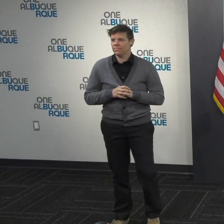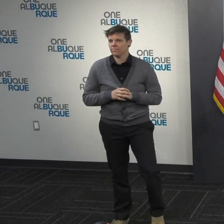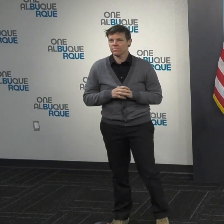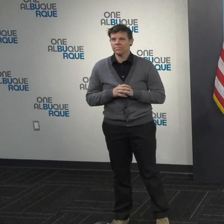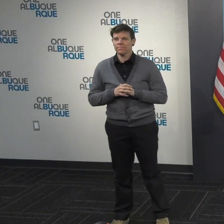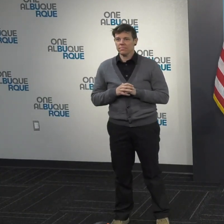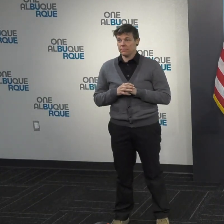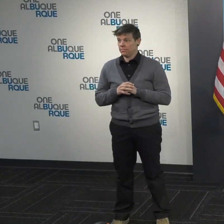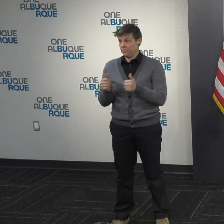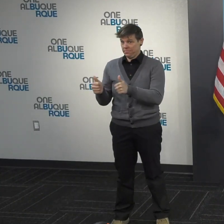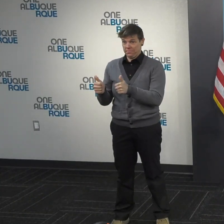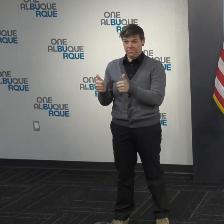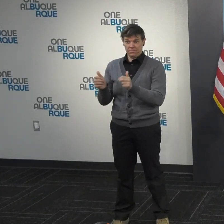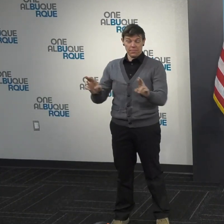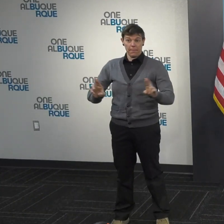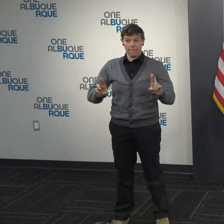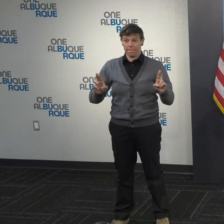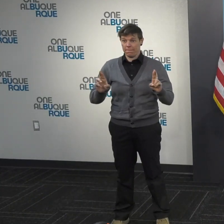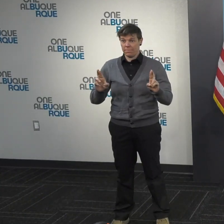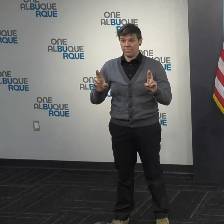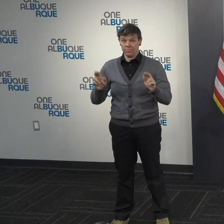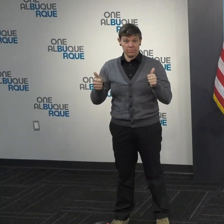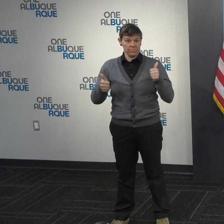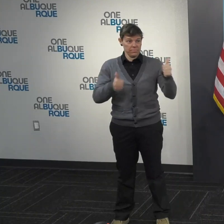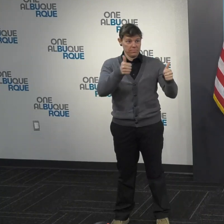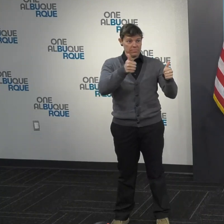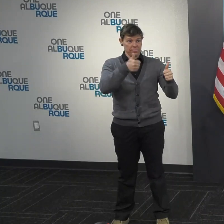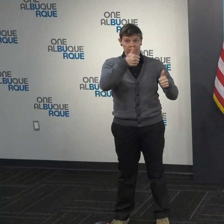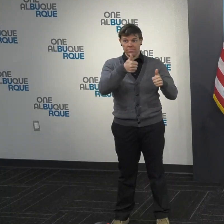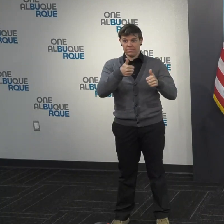Danielle, just checking. Sound okay for folks?